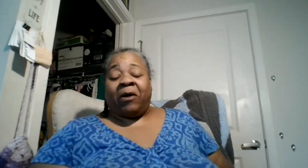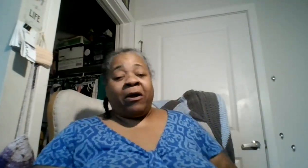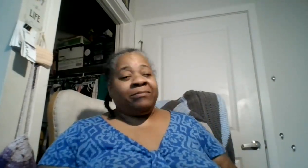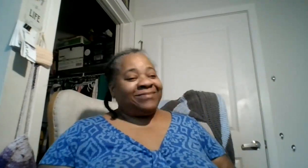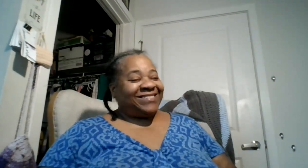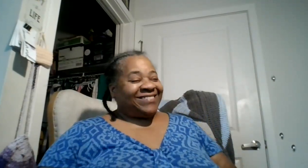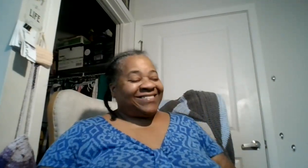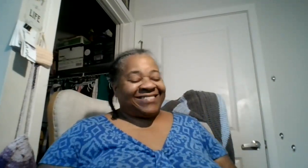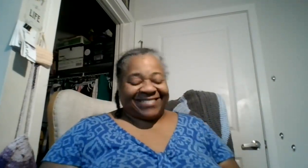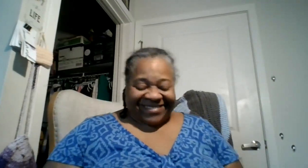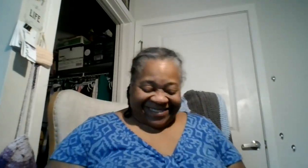part.